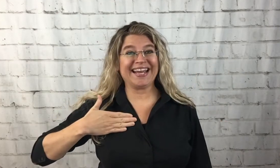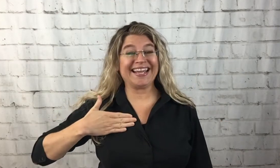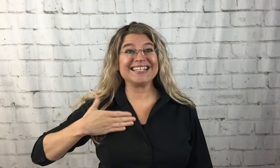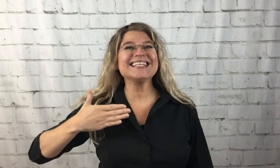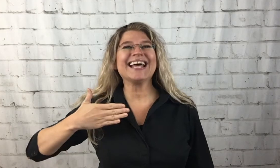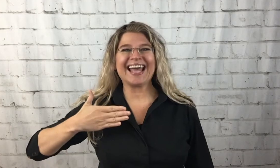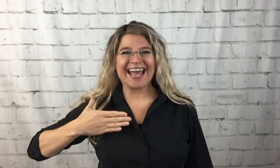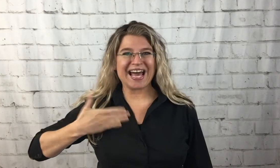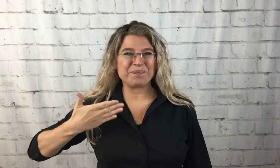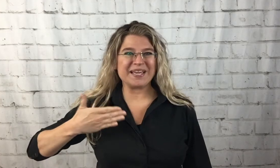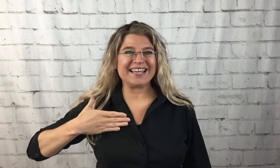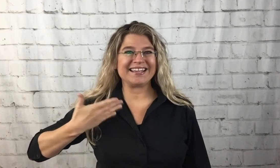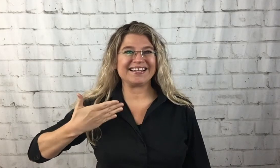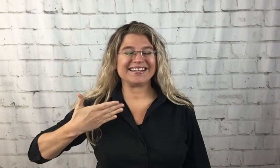hand. Happy.